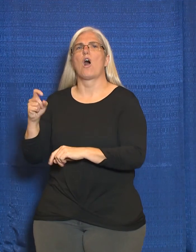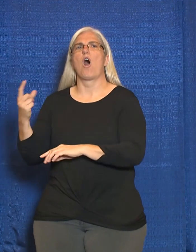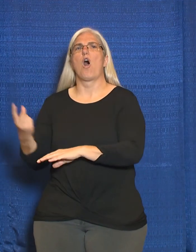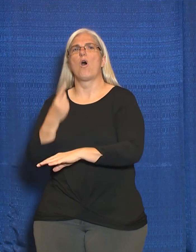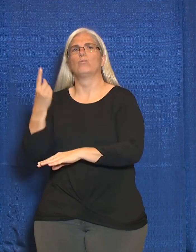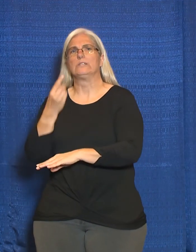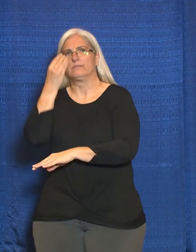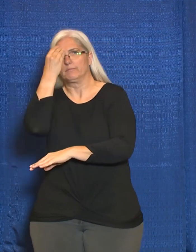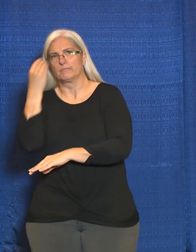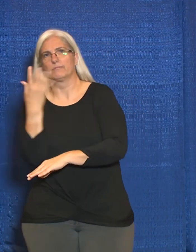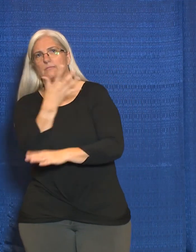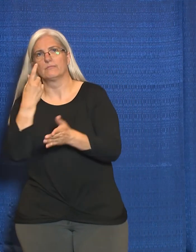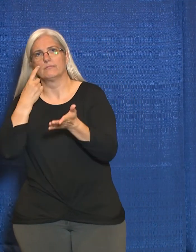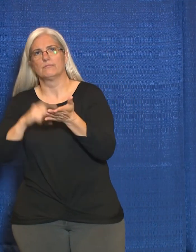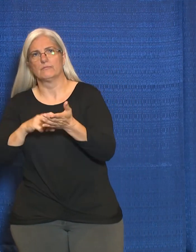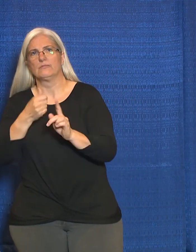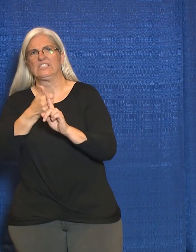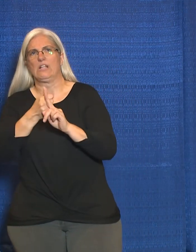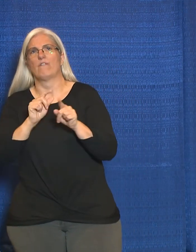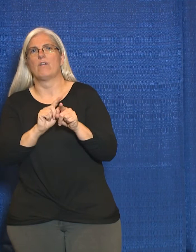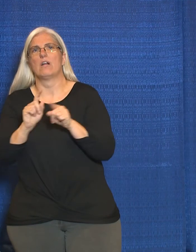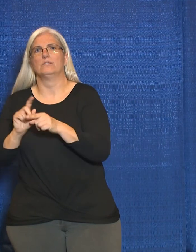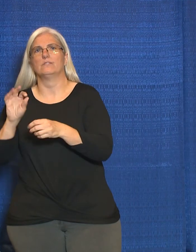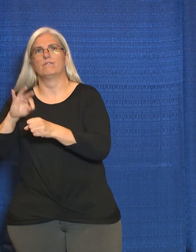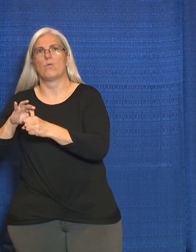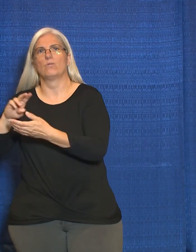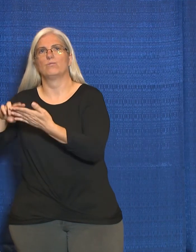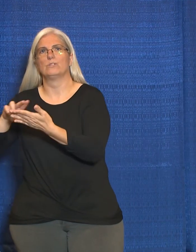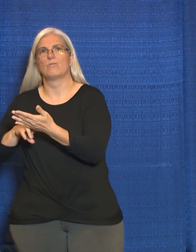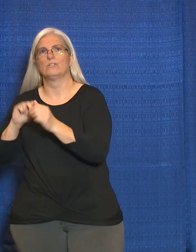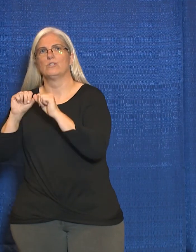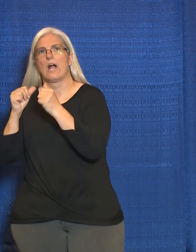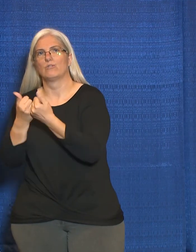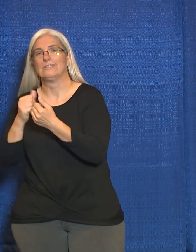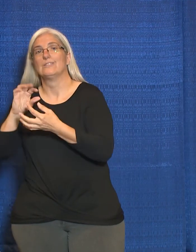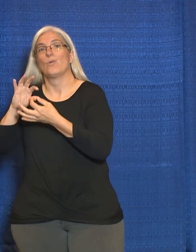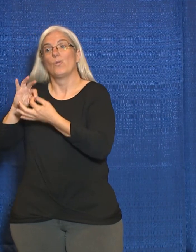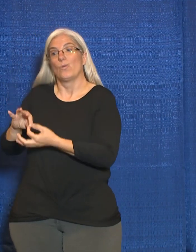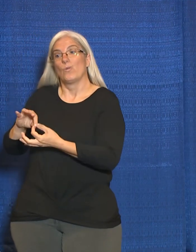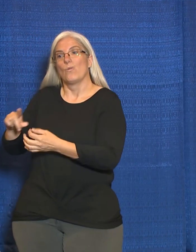They should always identify themselves as a VRA when placing an order.